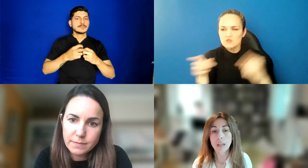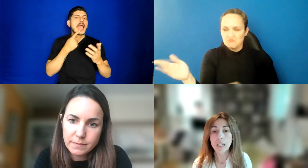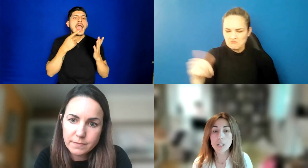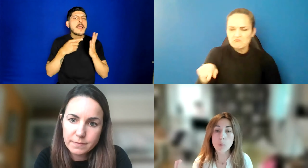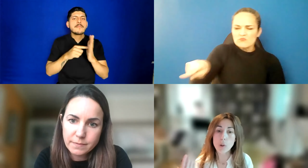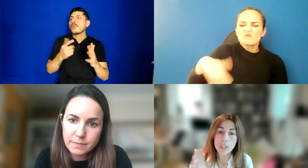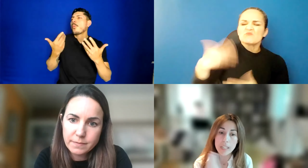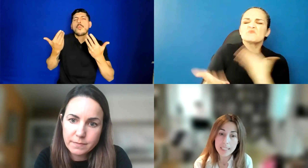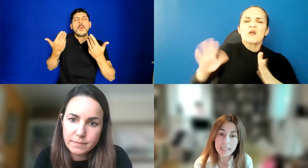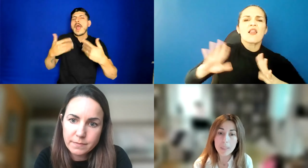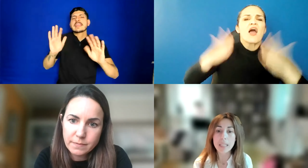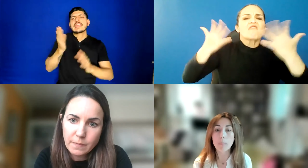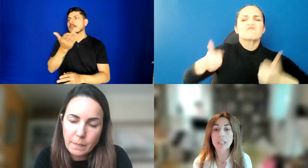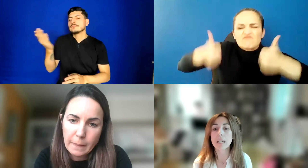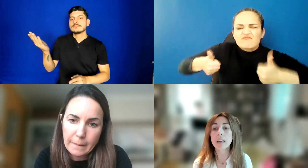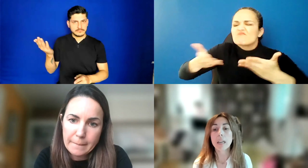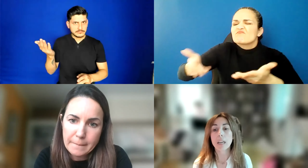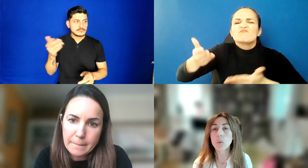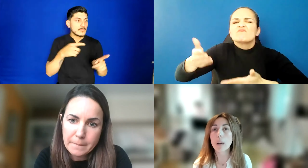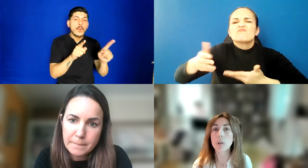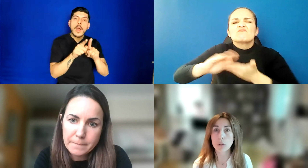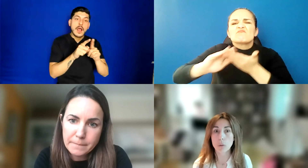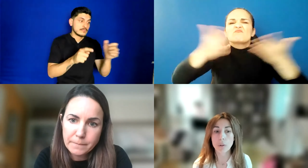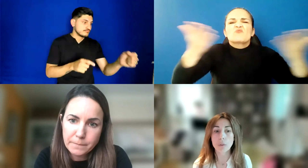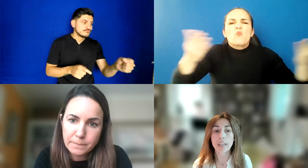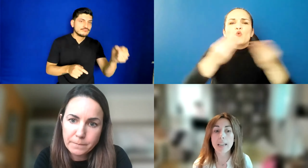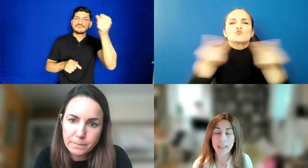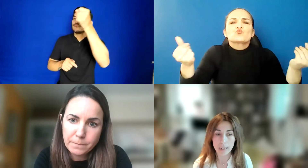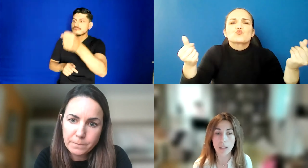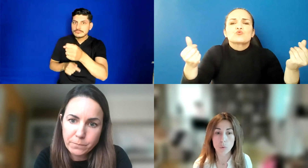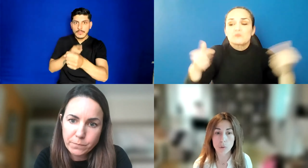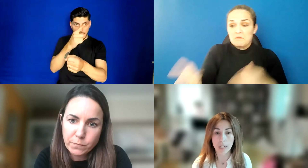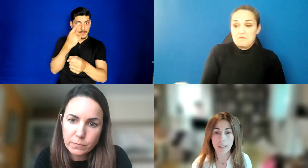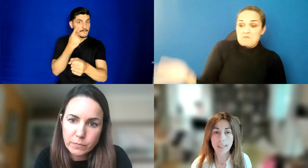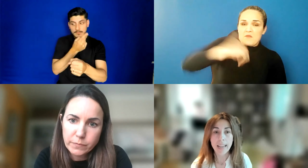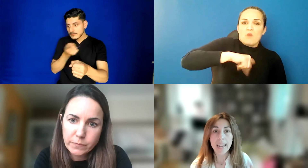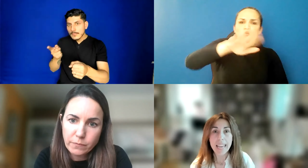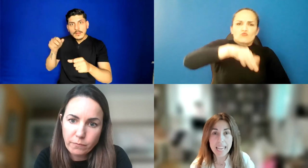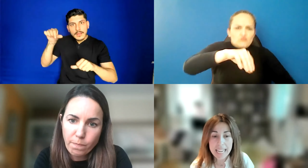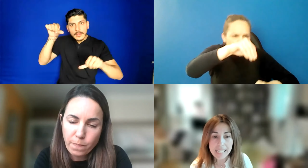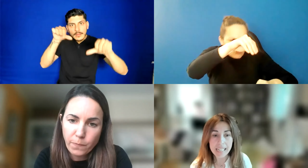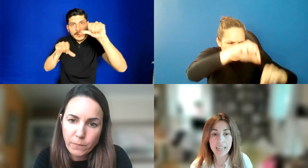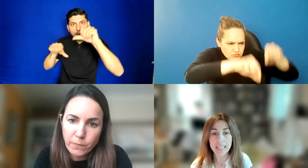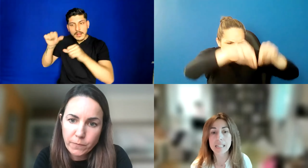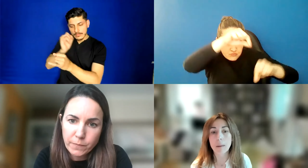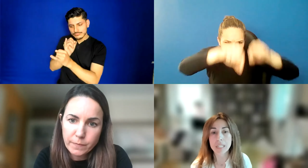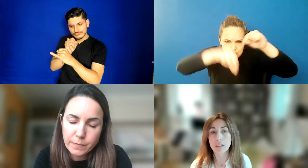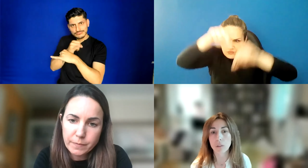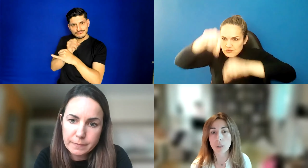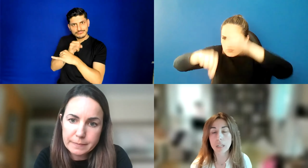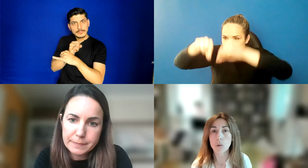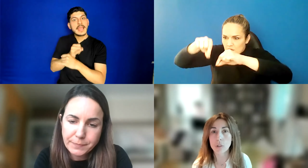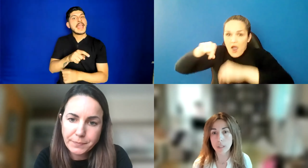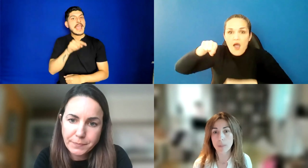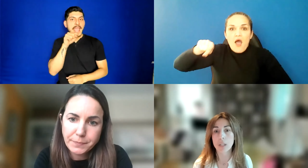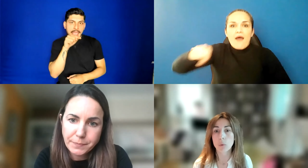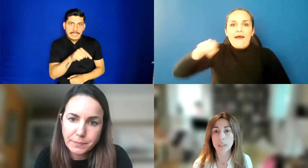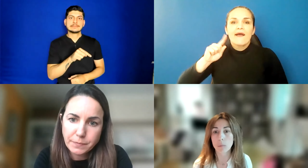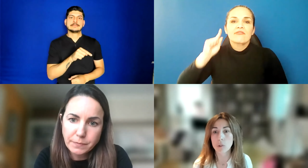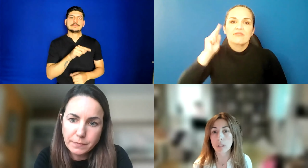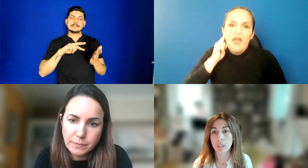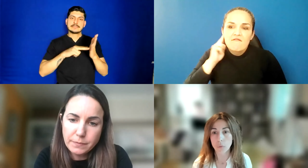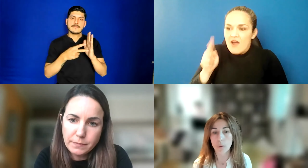problems facing a real life scenario. They had to learn in, for example, nuclear